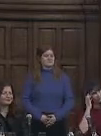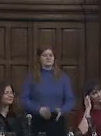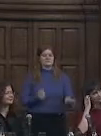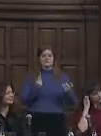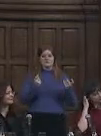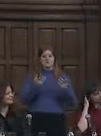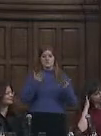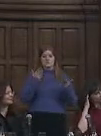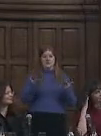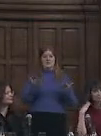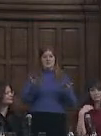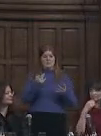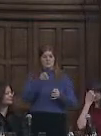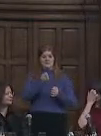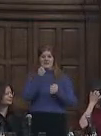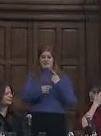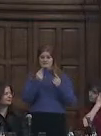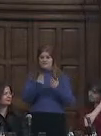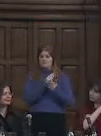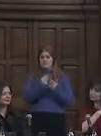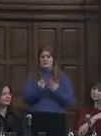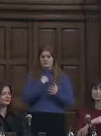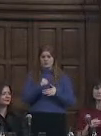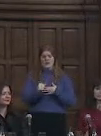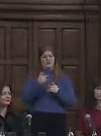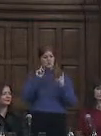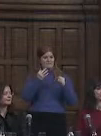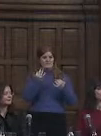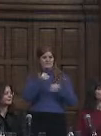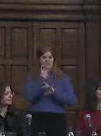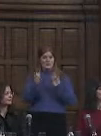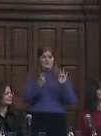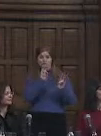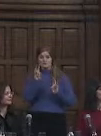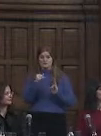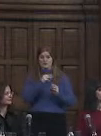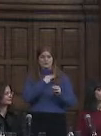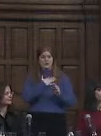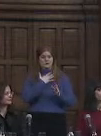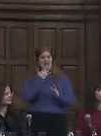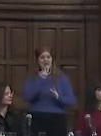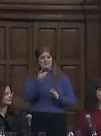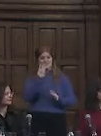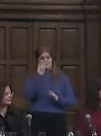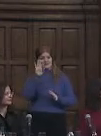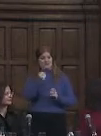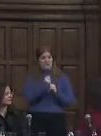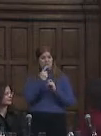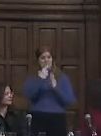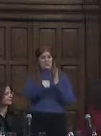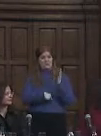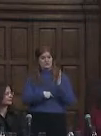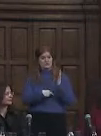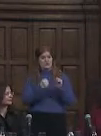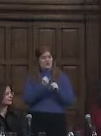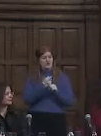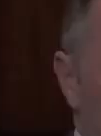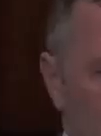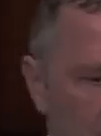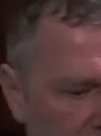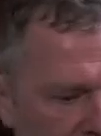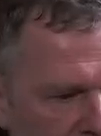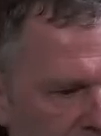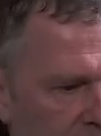So that brings us to the end of this part. I don't know if there's any questions that people have about the report or